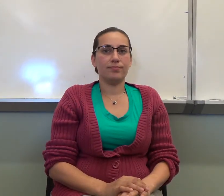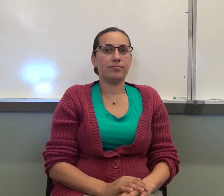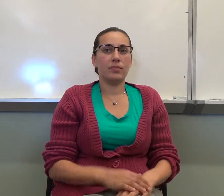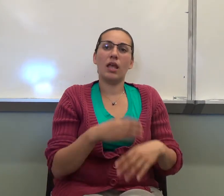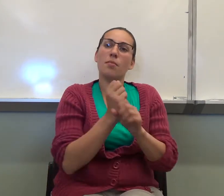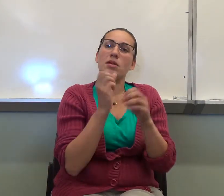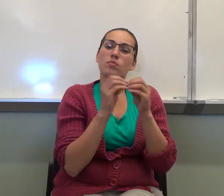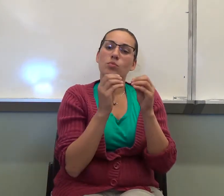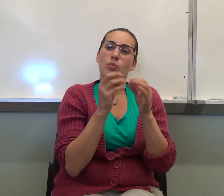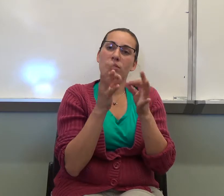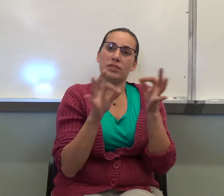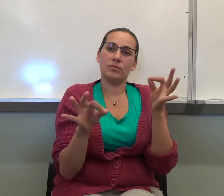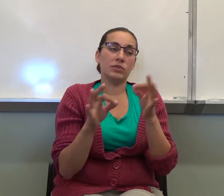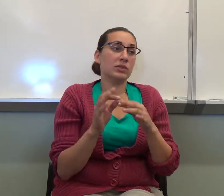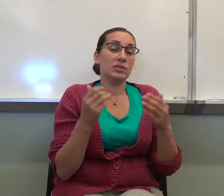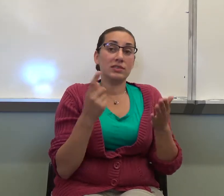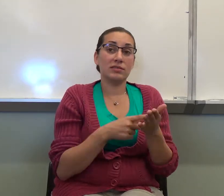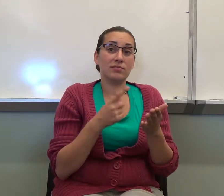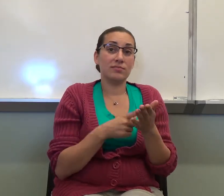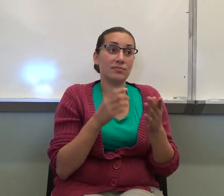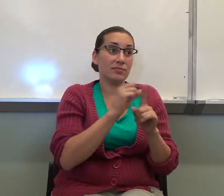There are cases where you have more than one unknown.